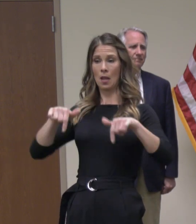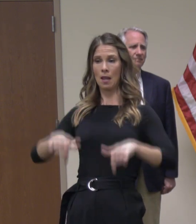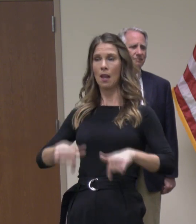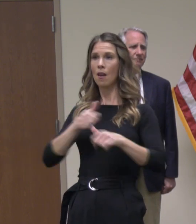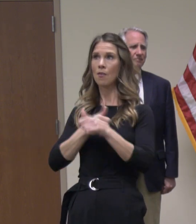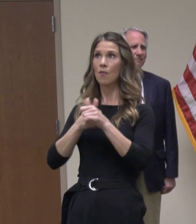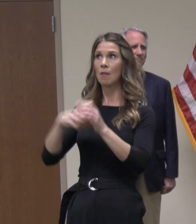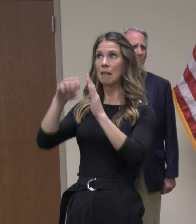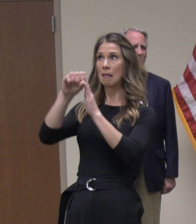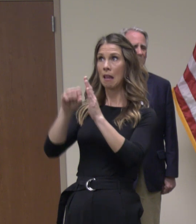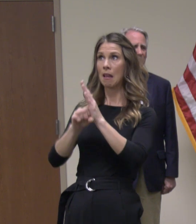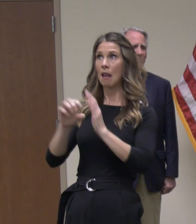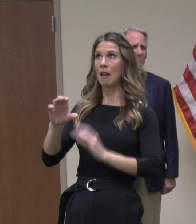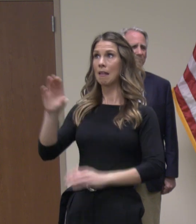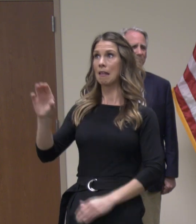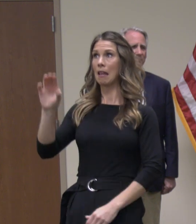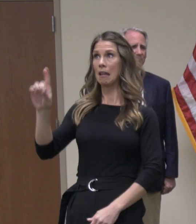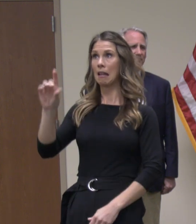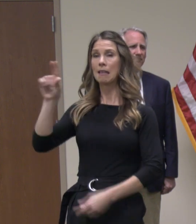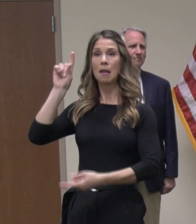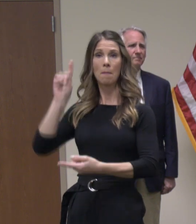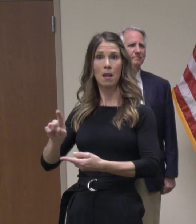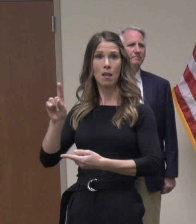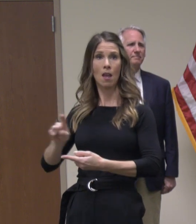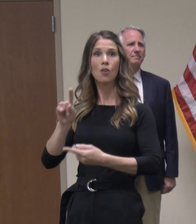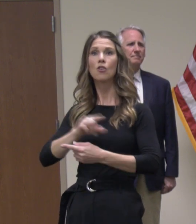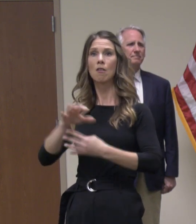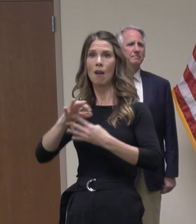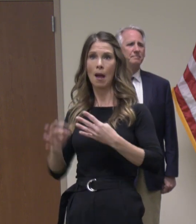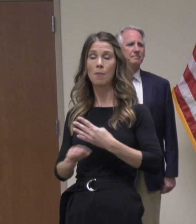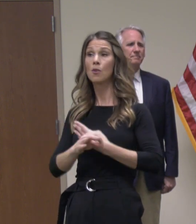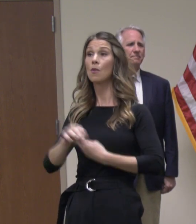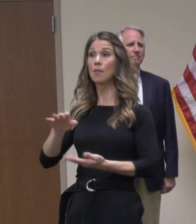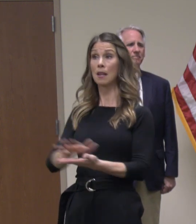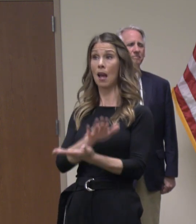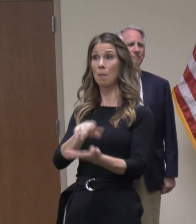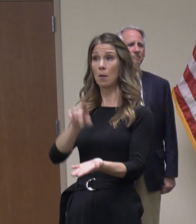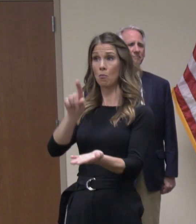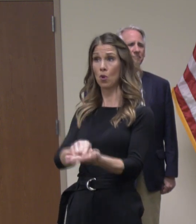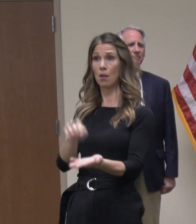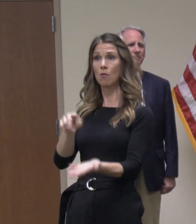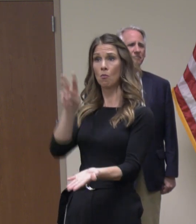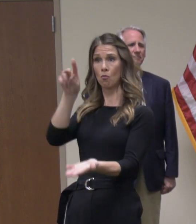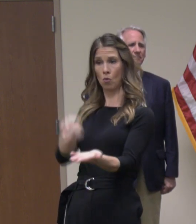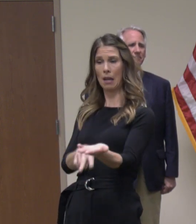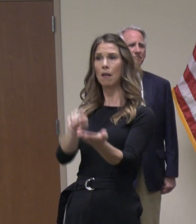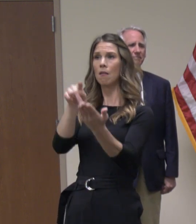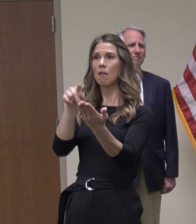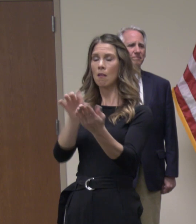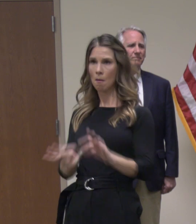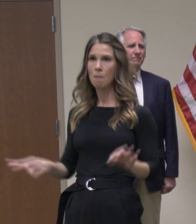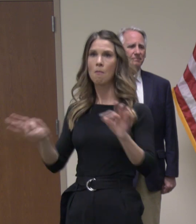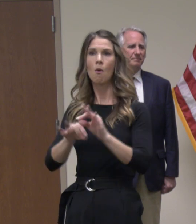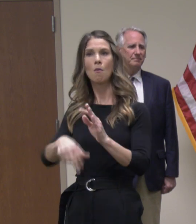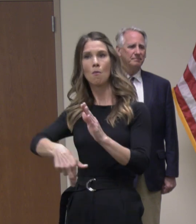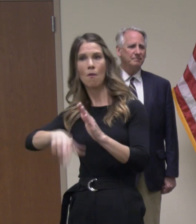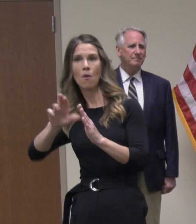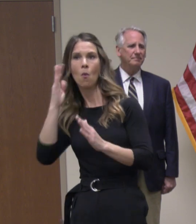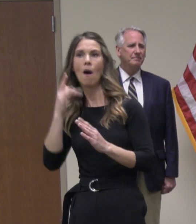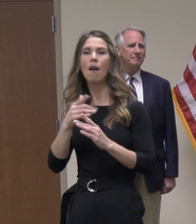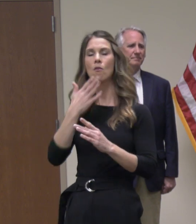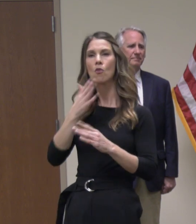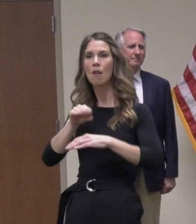CDC mitigation measures. I encourage you to take a look at the document because it does a good job of outlining things that individuals,